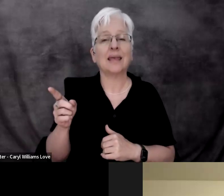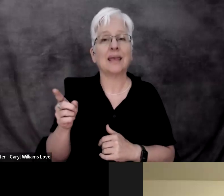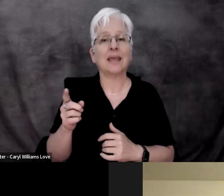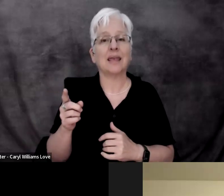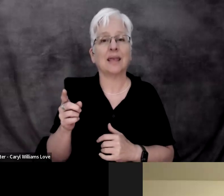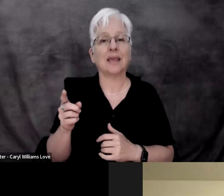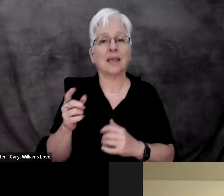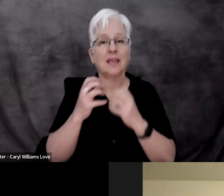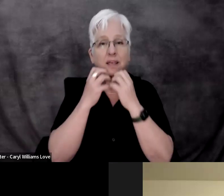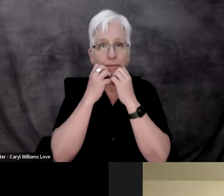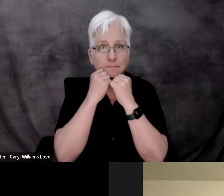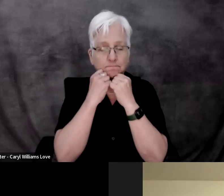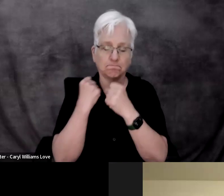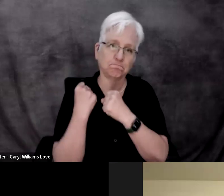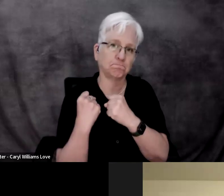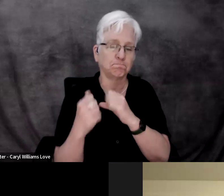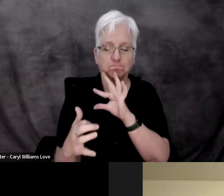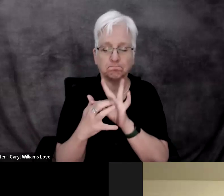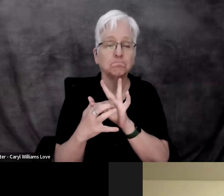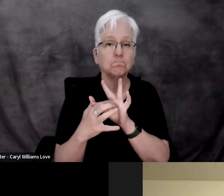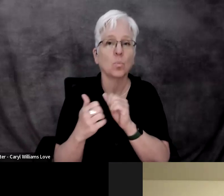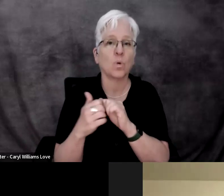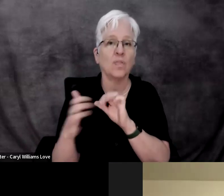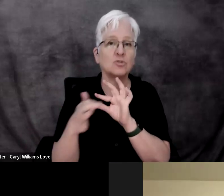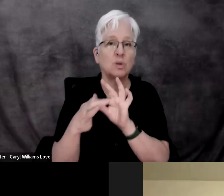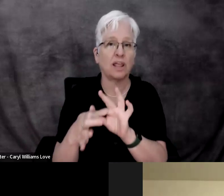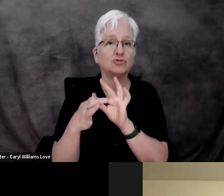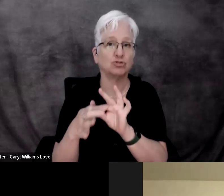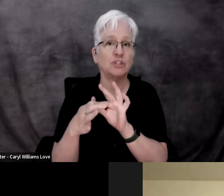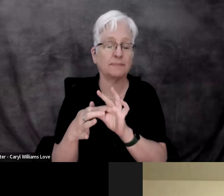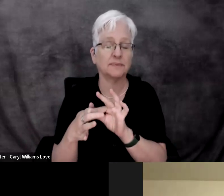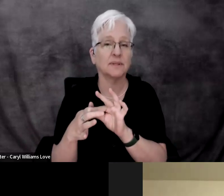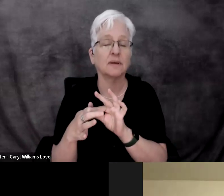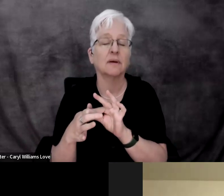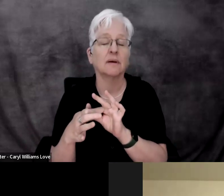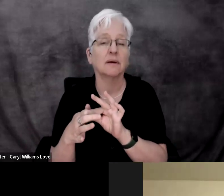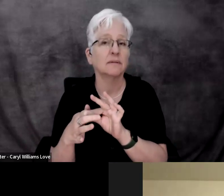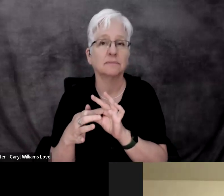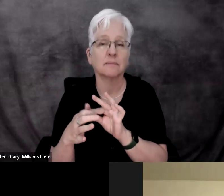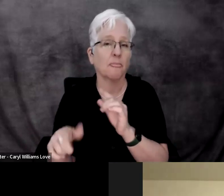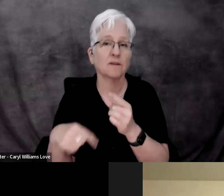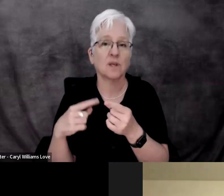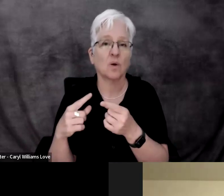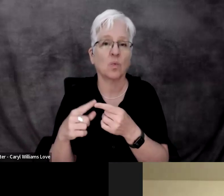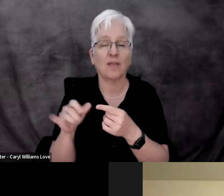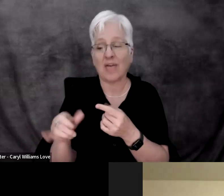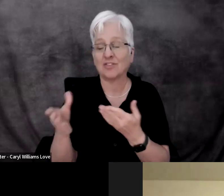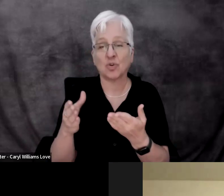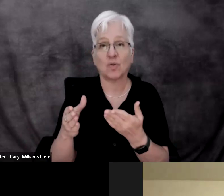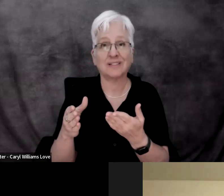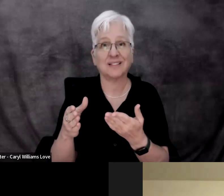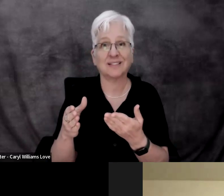relationships real strong. And when he has that, and that service is only available